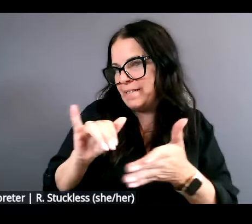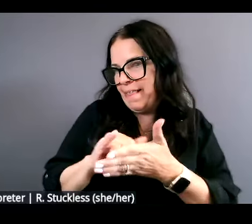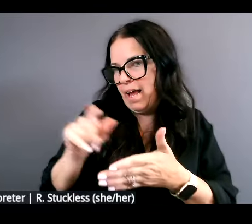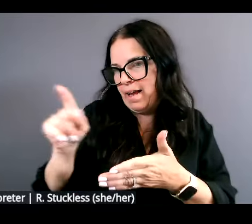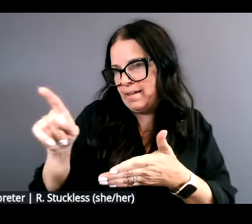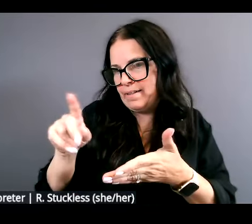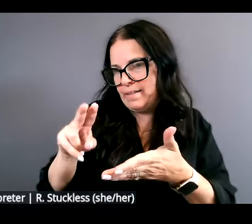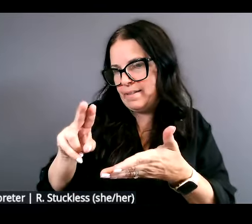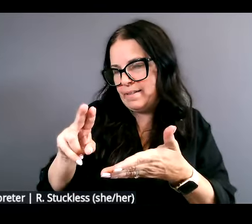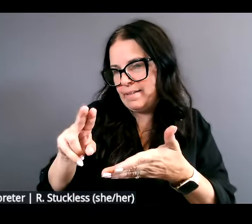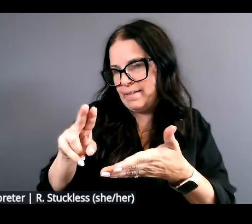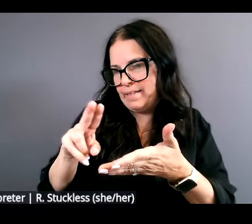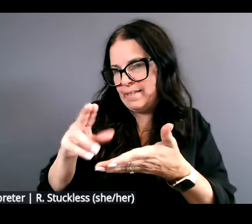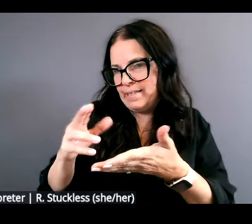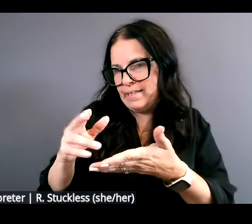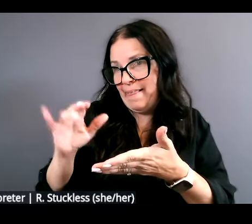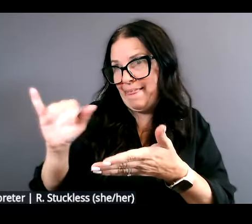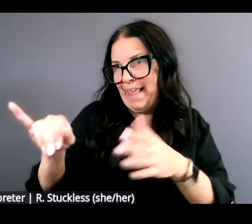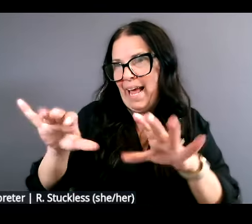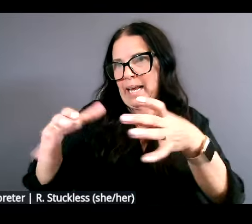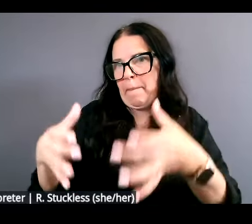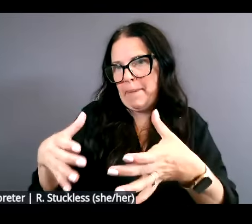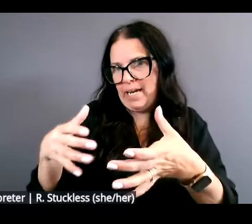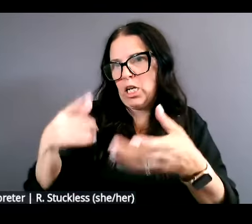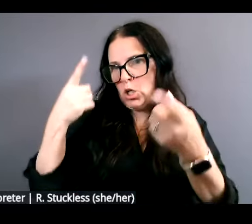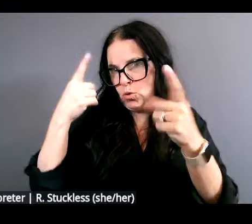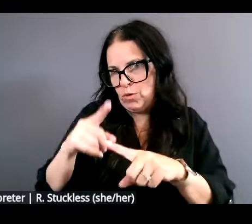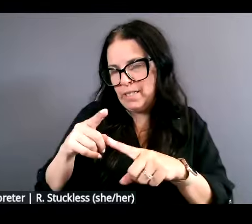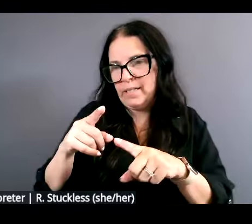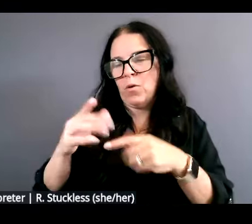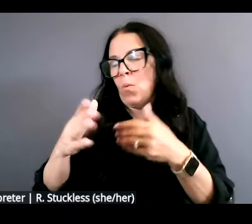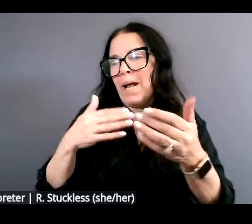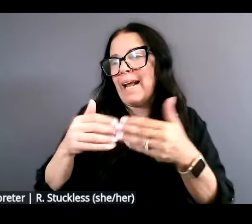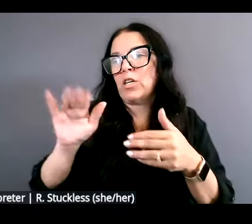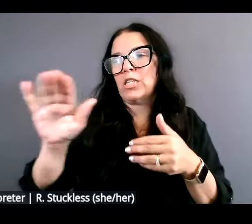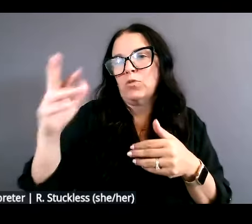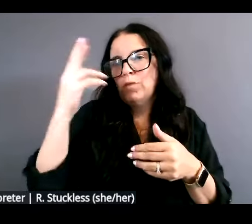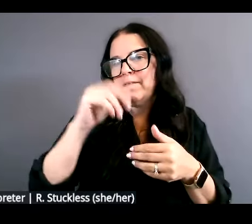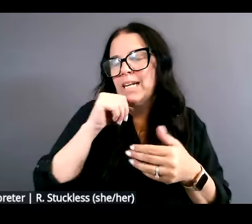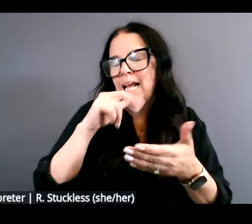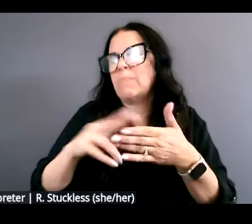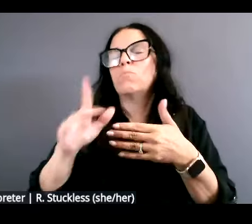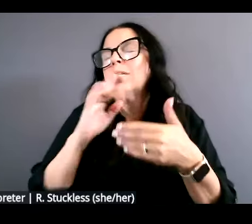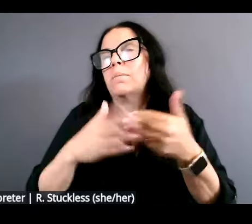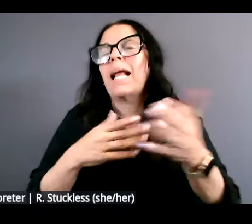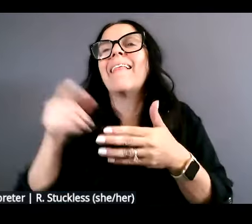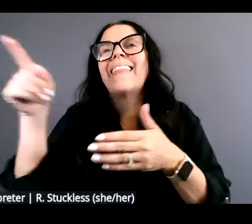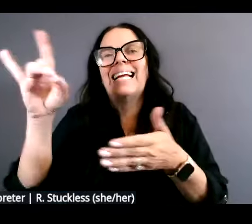in. Whatever reason he had for not signing, it's a moot point. I